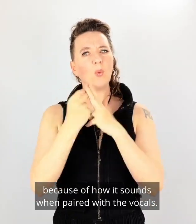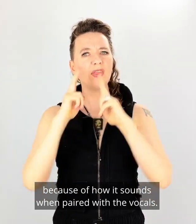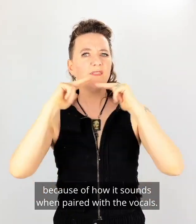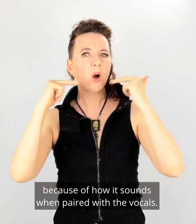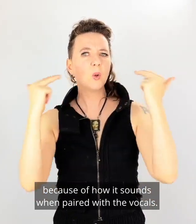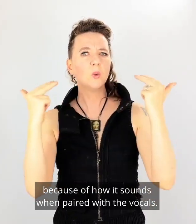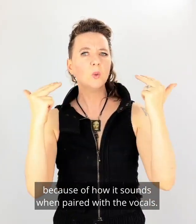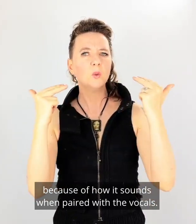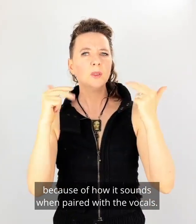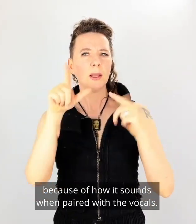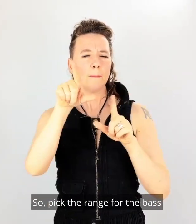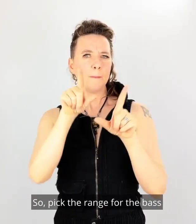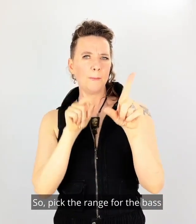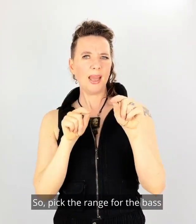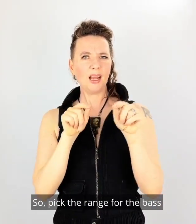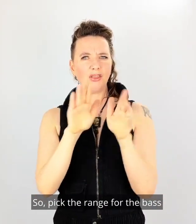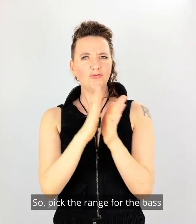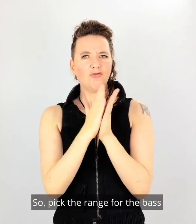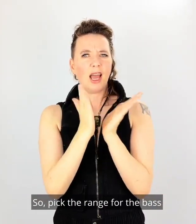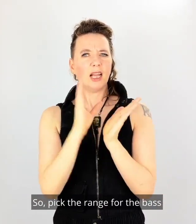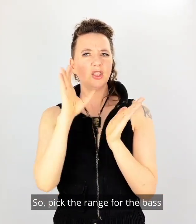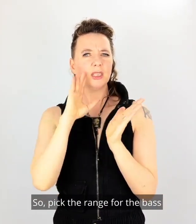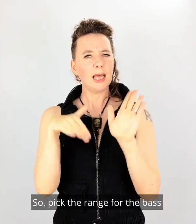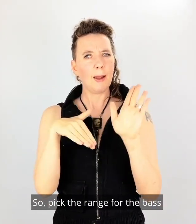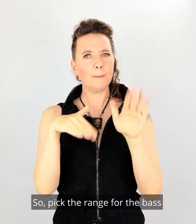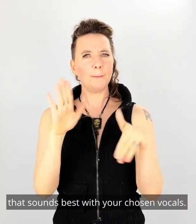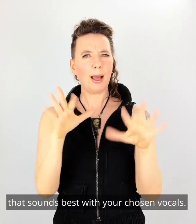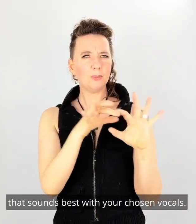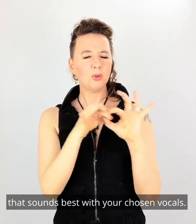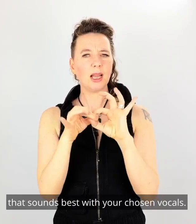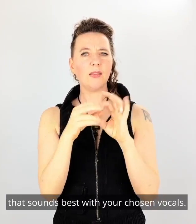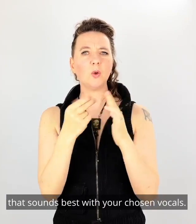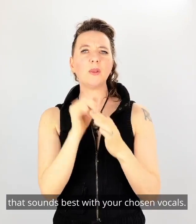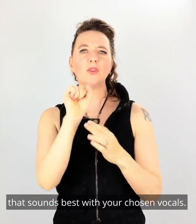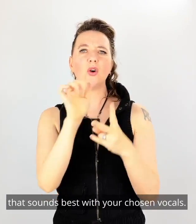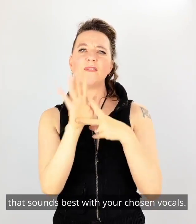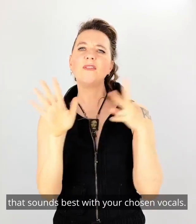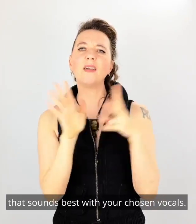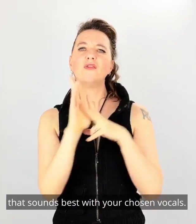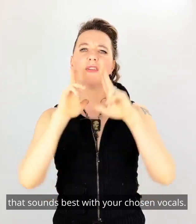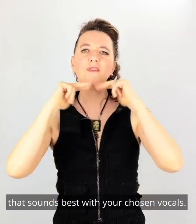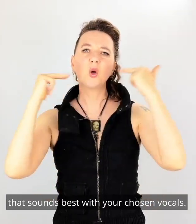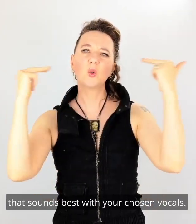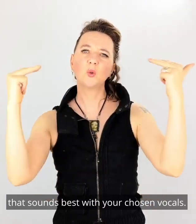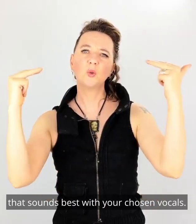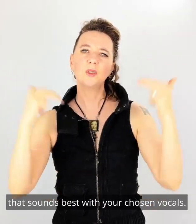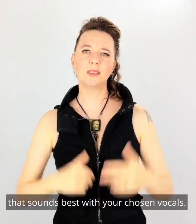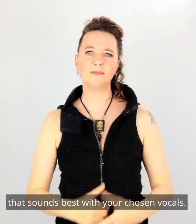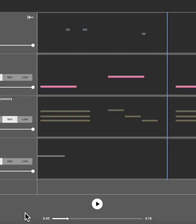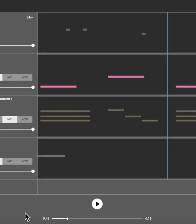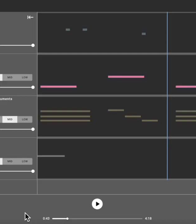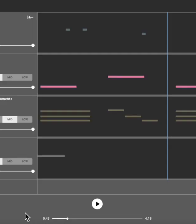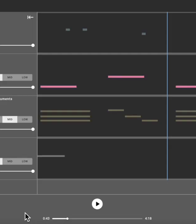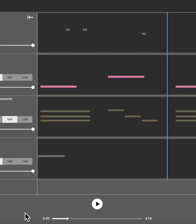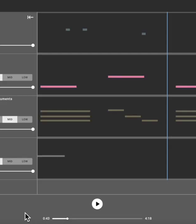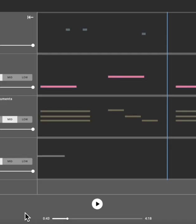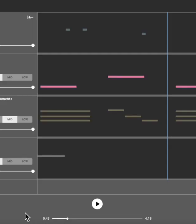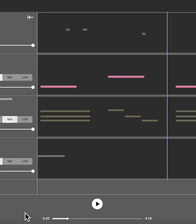paired with the vocals. So pick the range for the bass that sounds best with your chosen vocals.